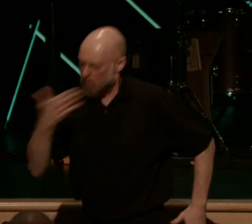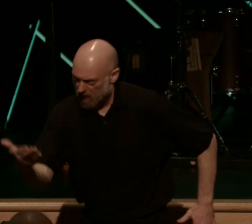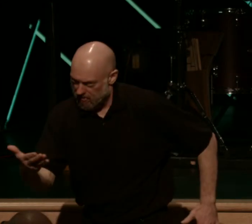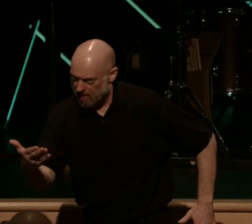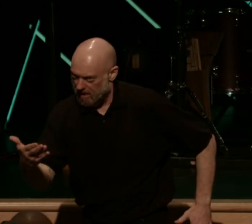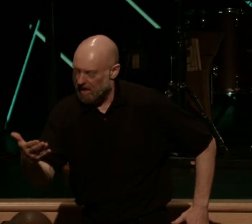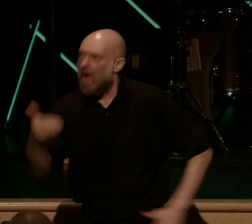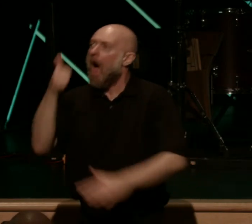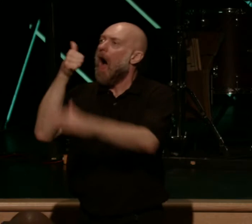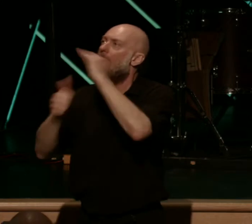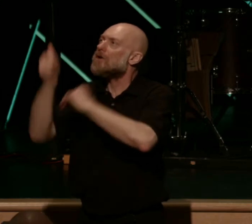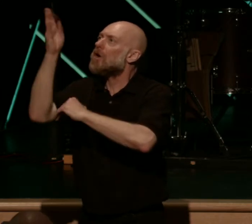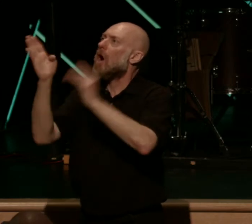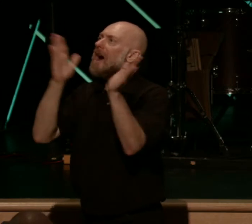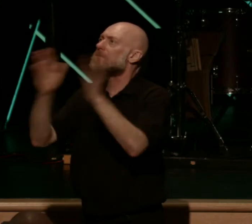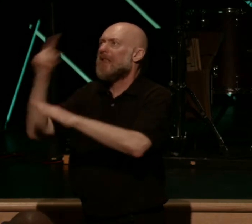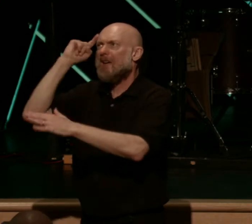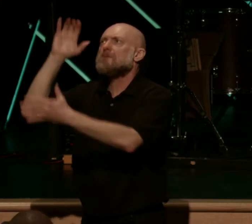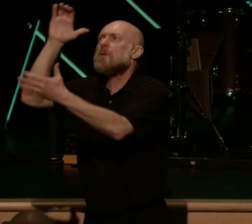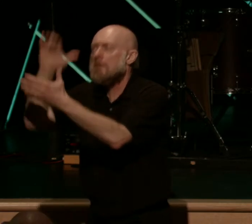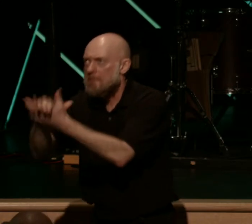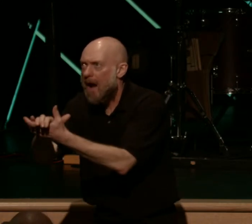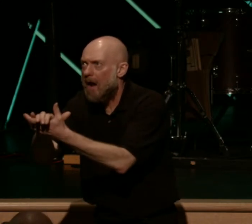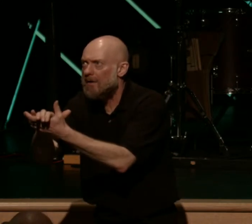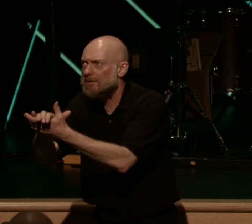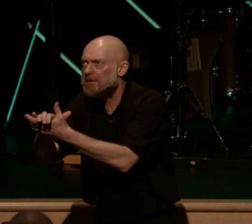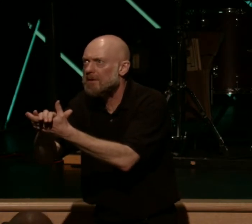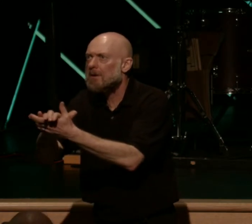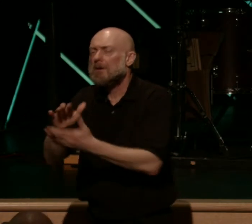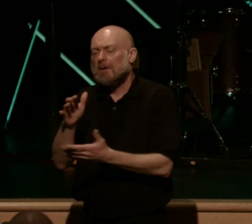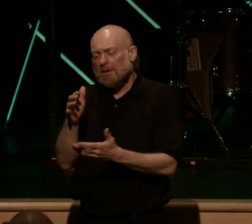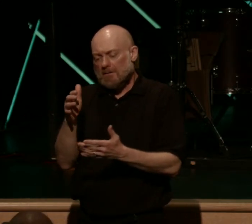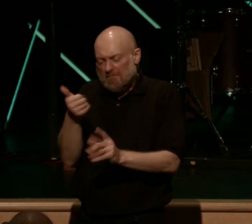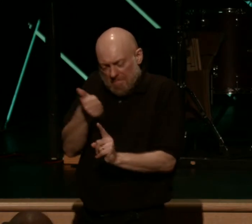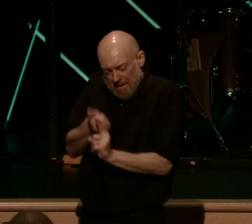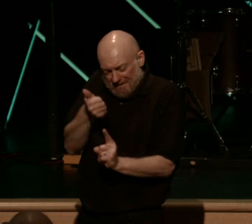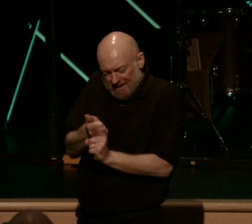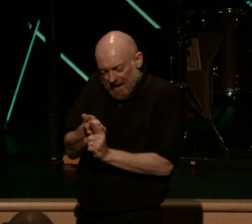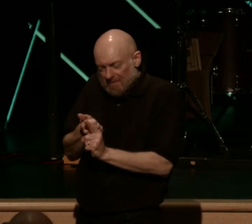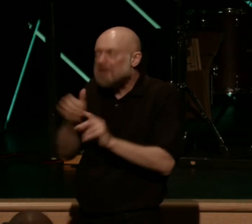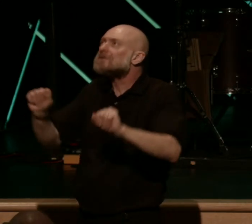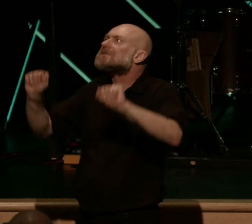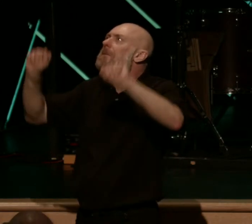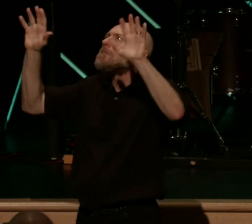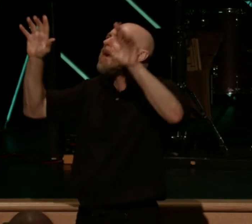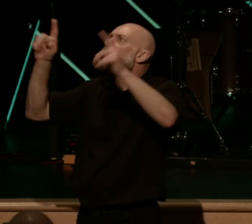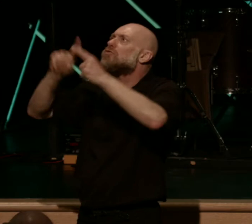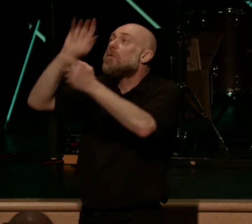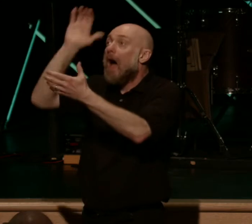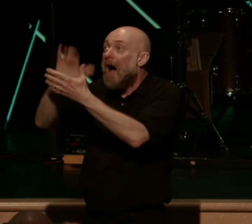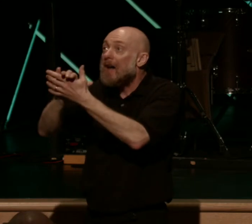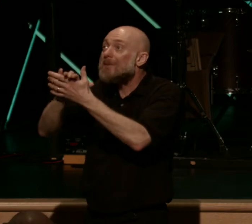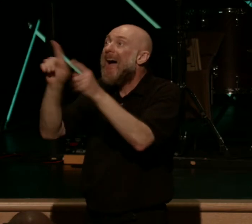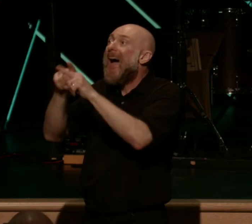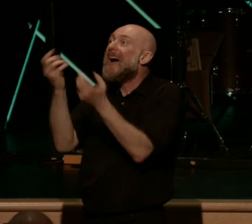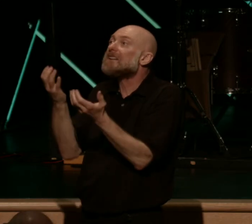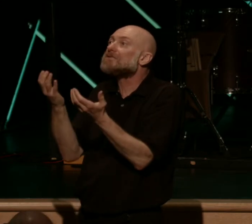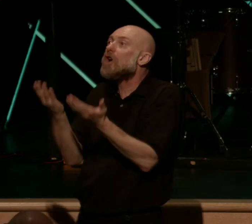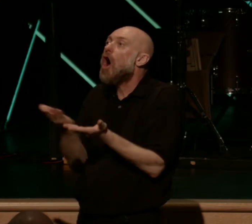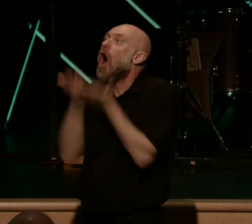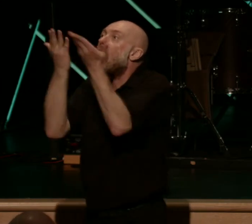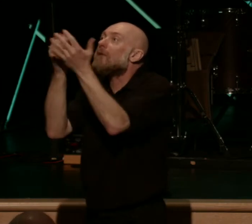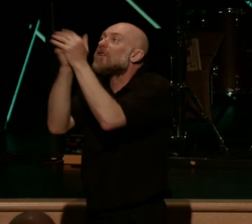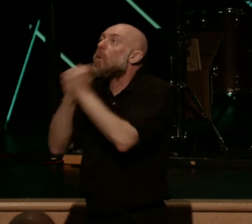themselves under God's design for marriage by biblically submitting to their husbands as an offering of worship to